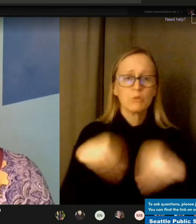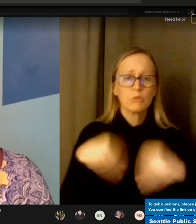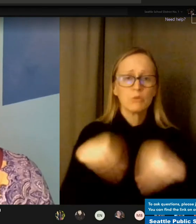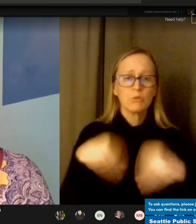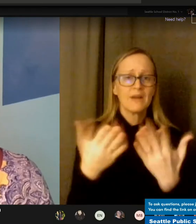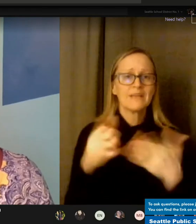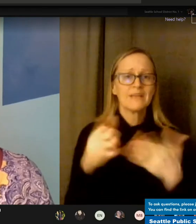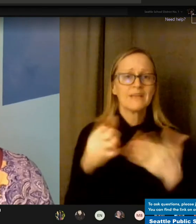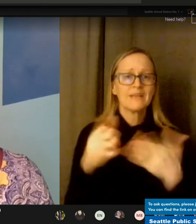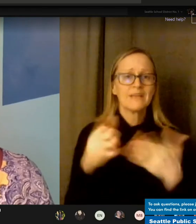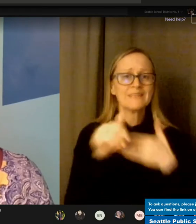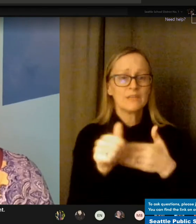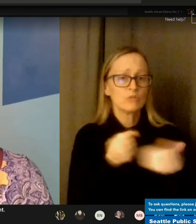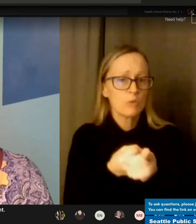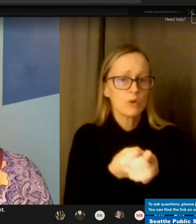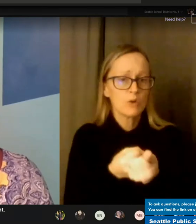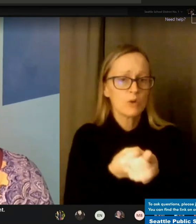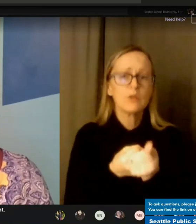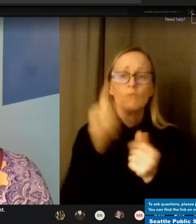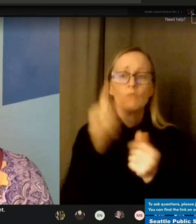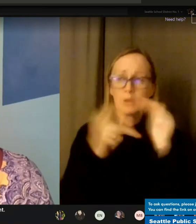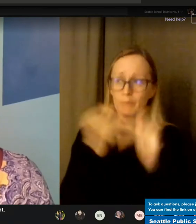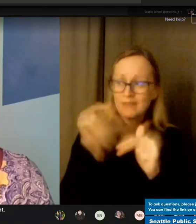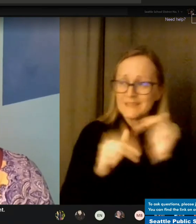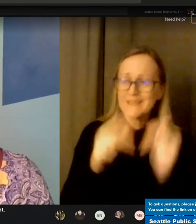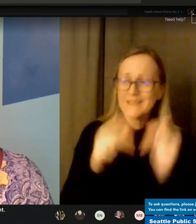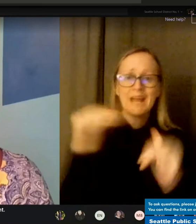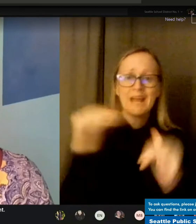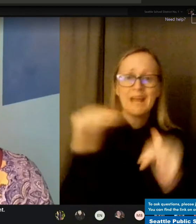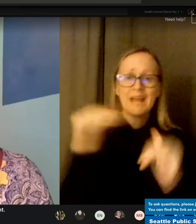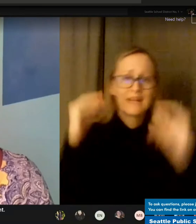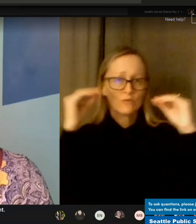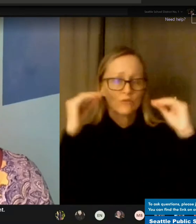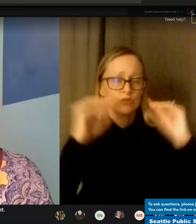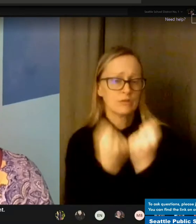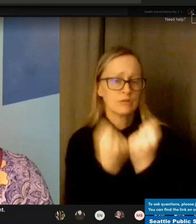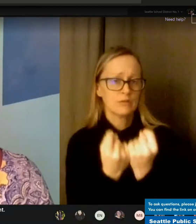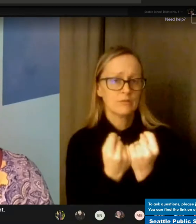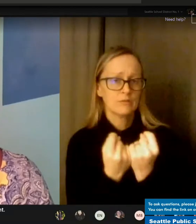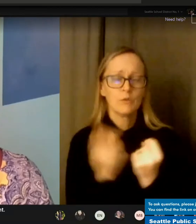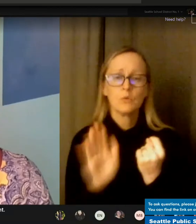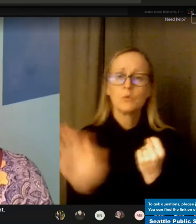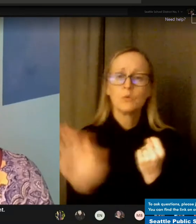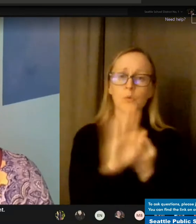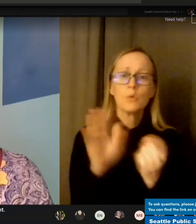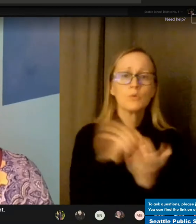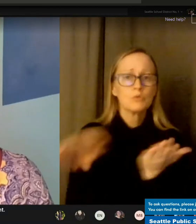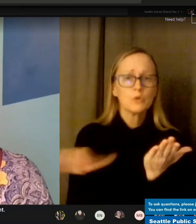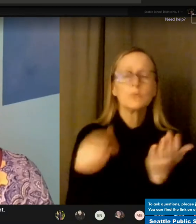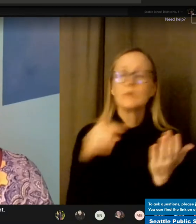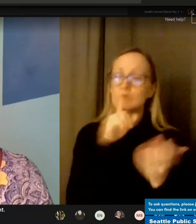building leaders and instructional teams. Your student continues to be our number one priority.